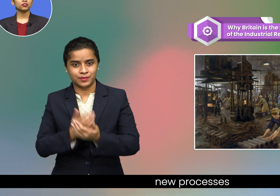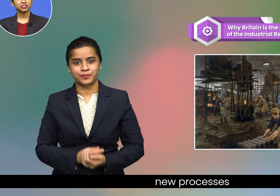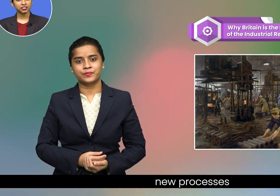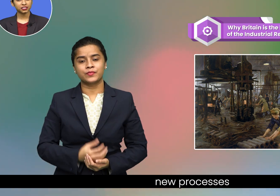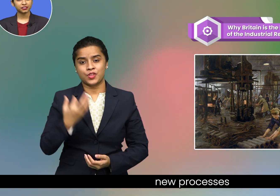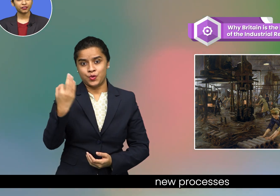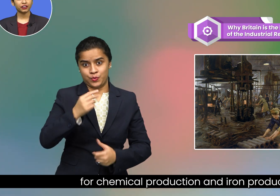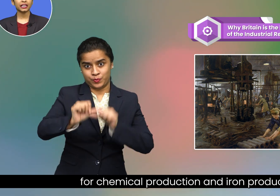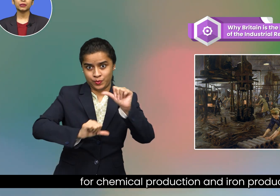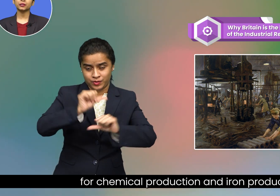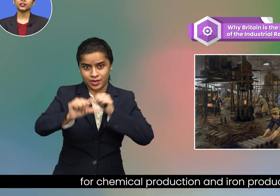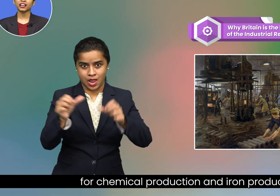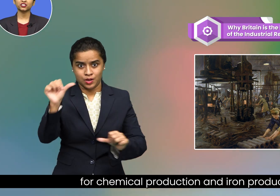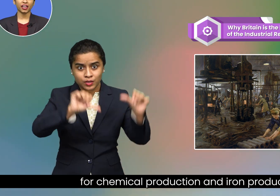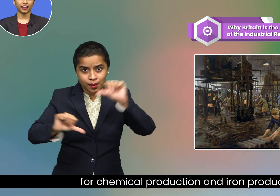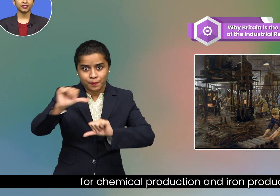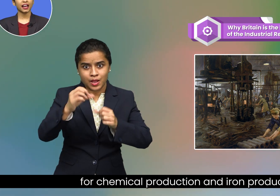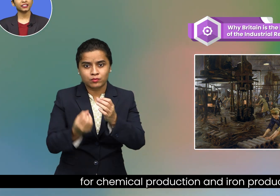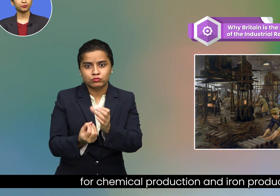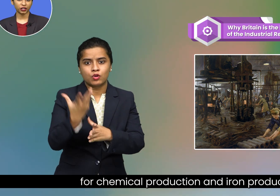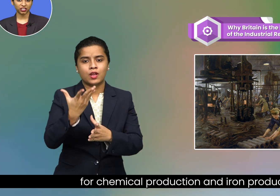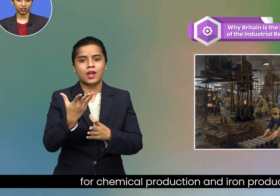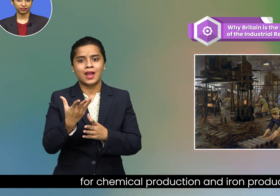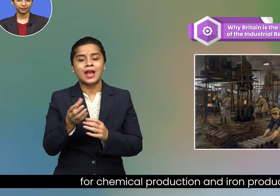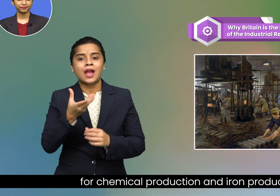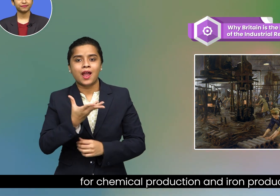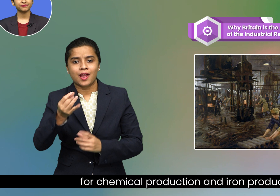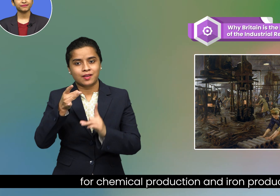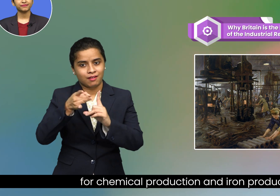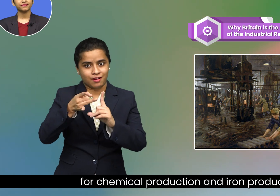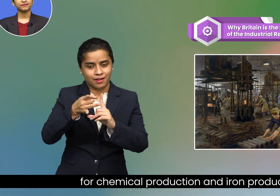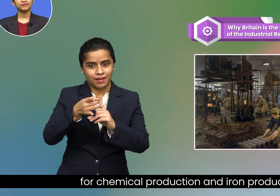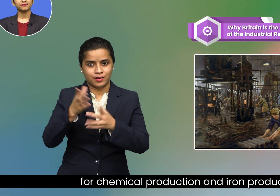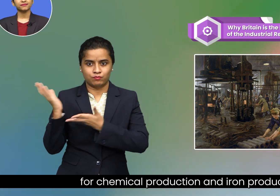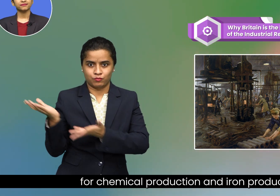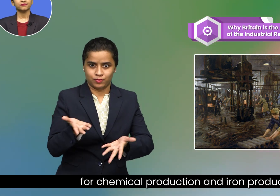New processes for chemical production and iron production.